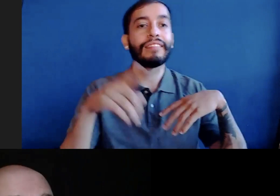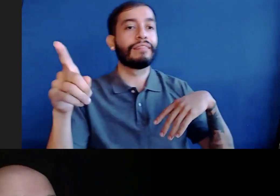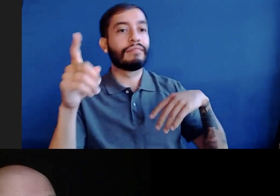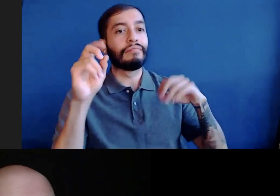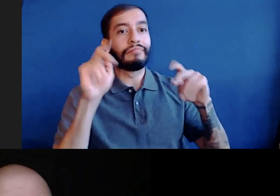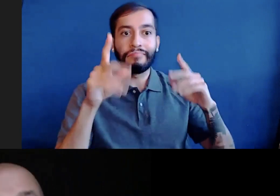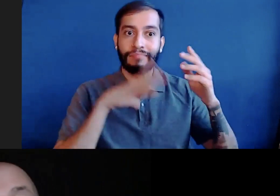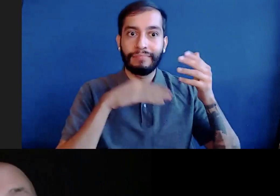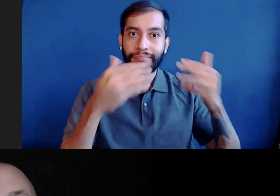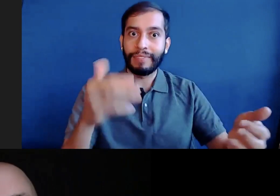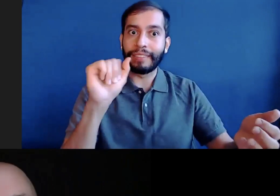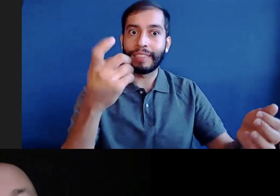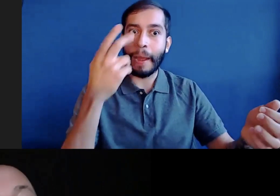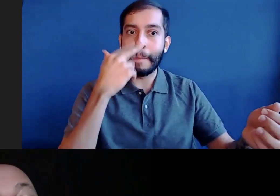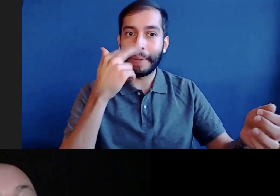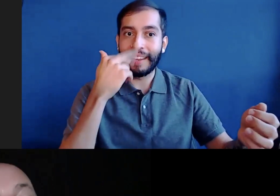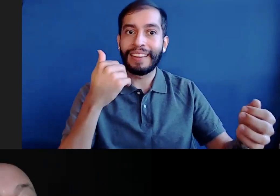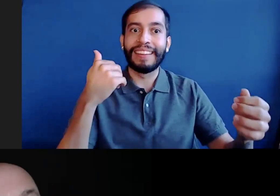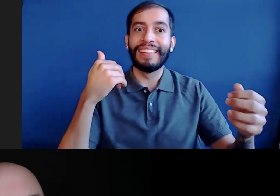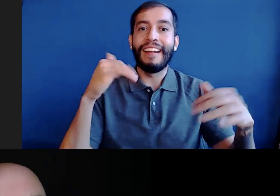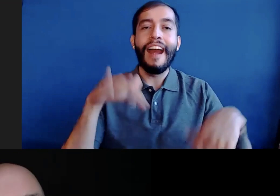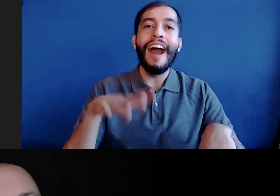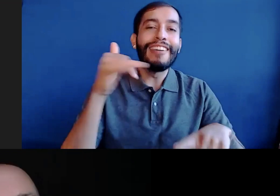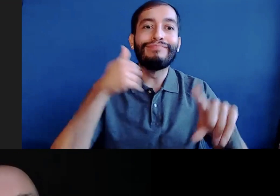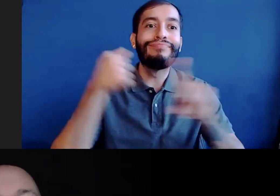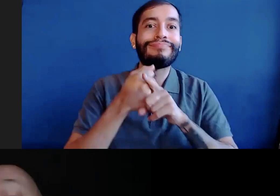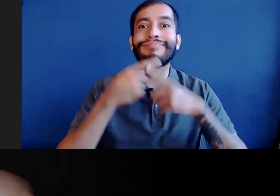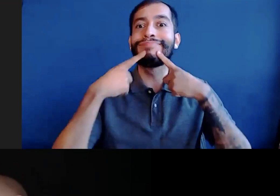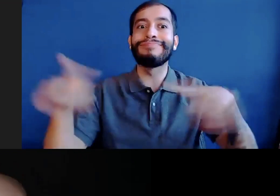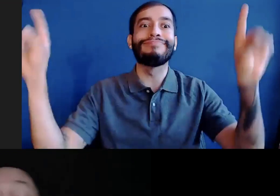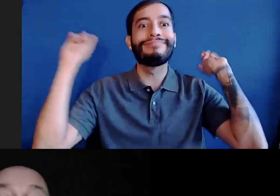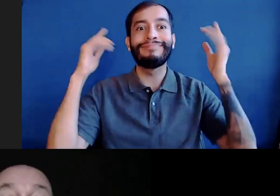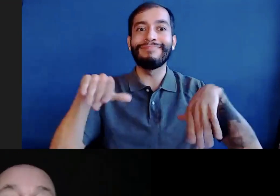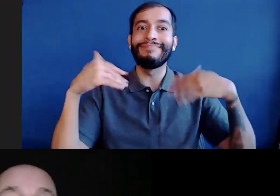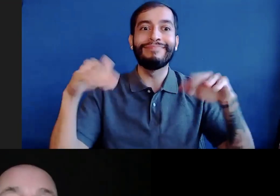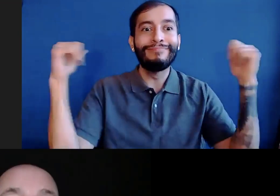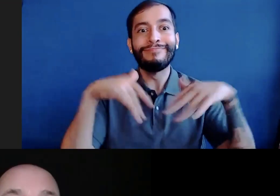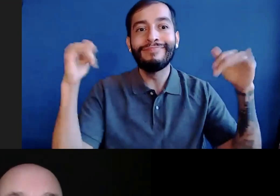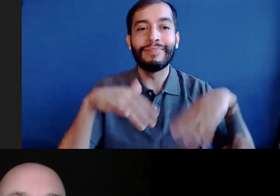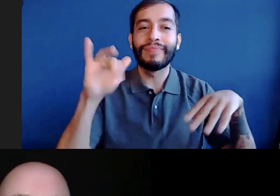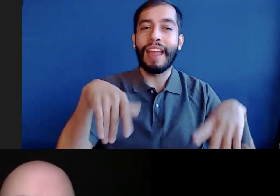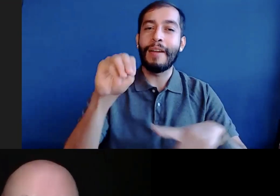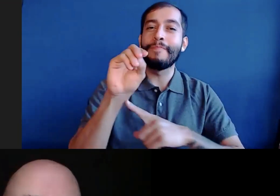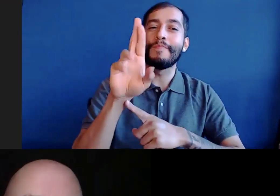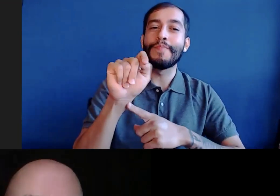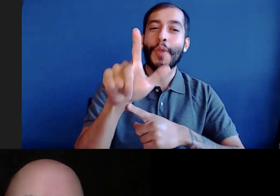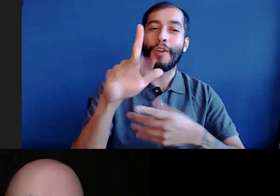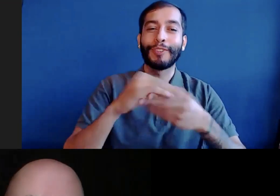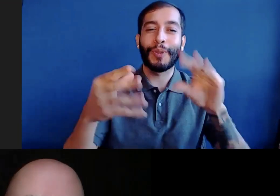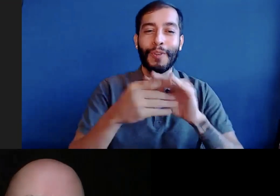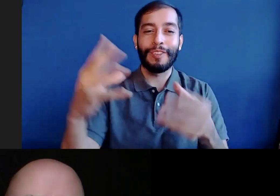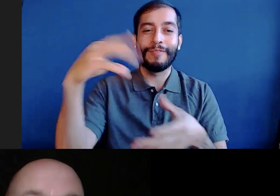was a huge hit. It was fantastic. So there's a moral there somehow. I mean, I loved Everybody does want to watch sex, and everybody wants to